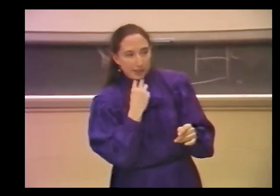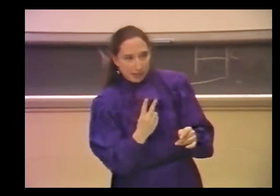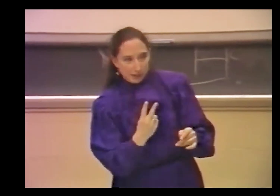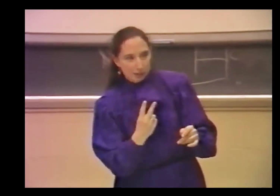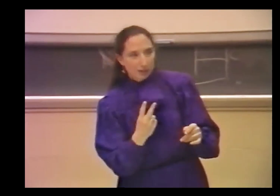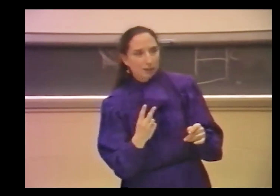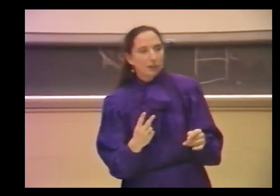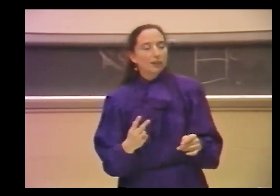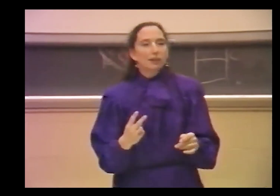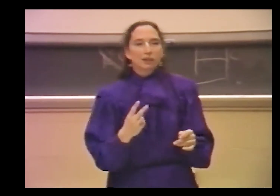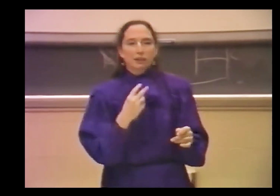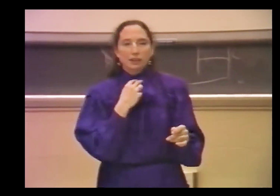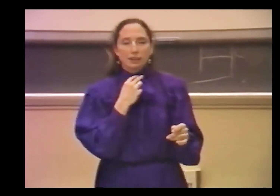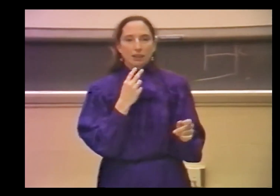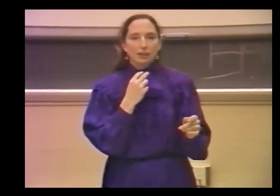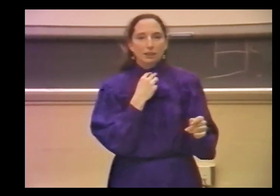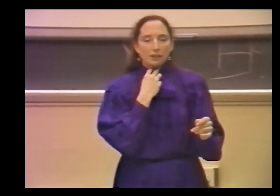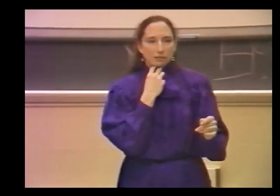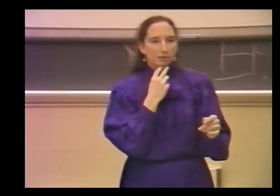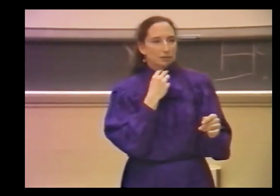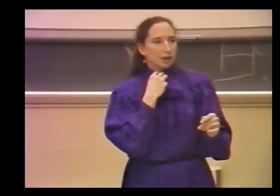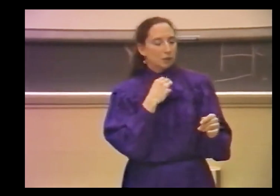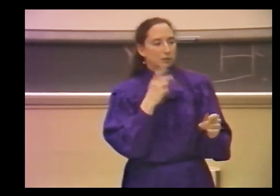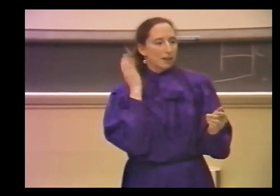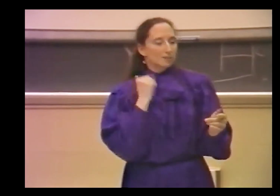voice the